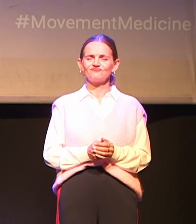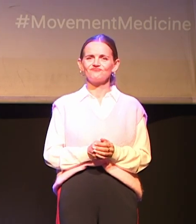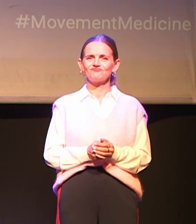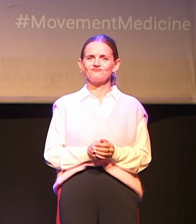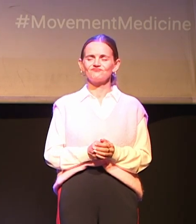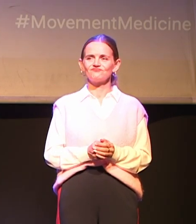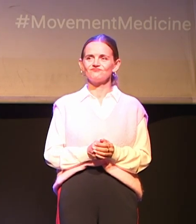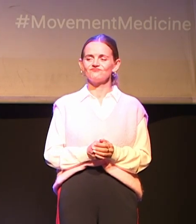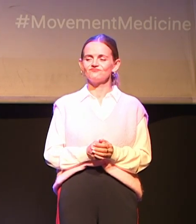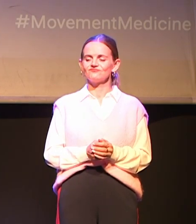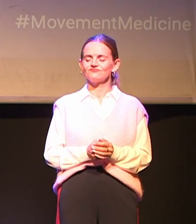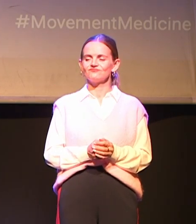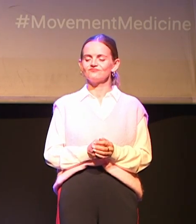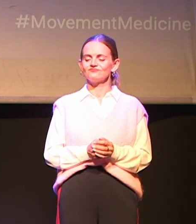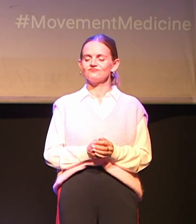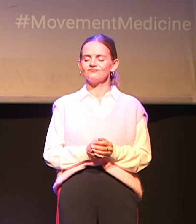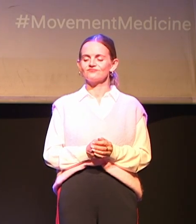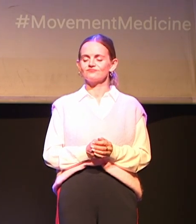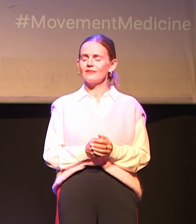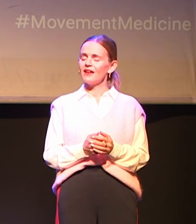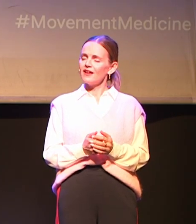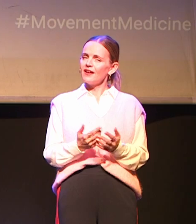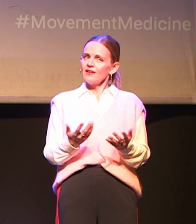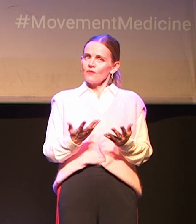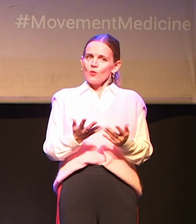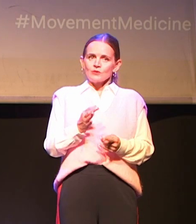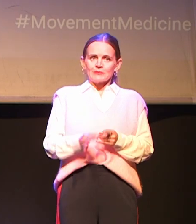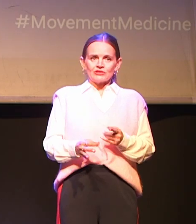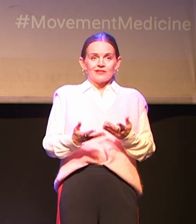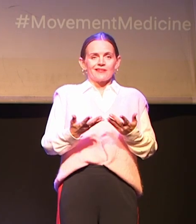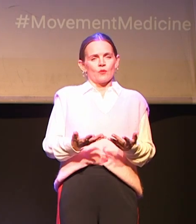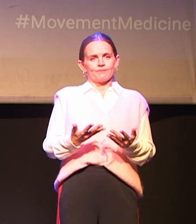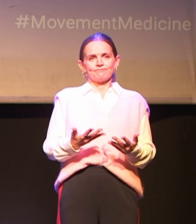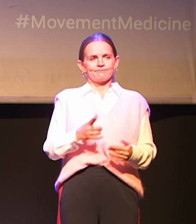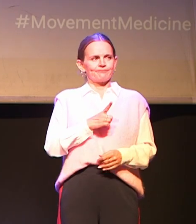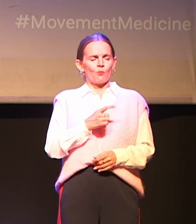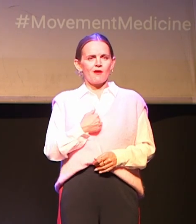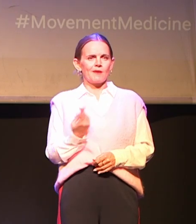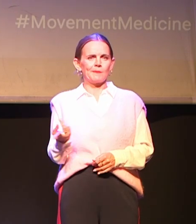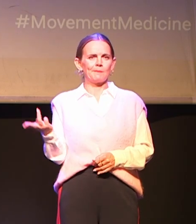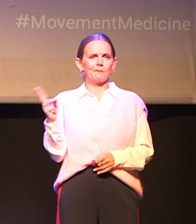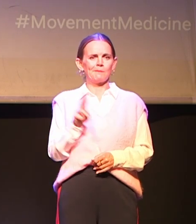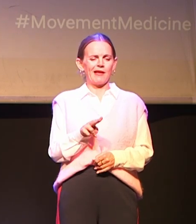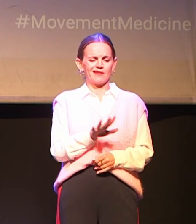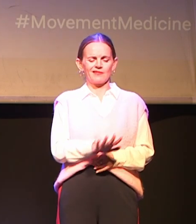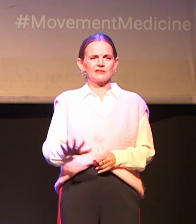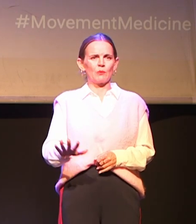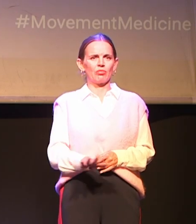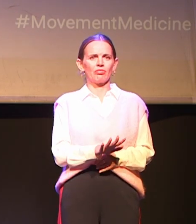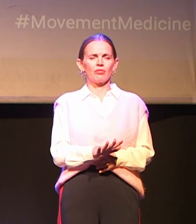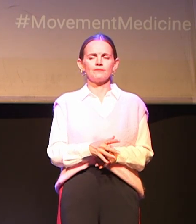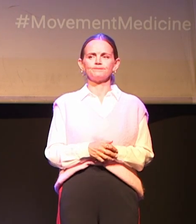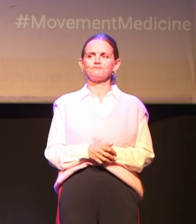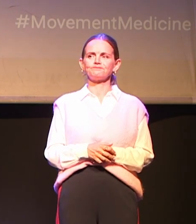um, and especially now. And I think some of what I would say about this moment and what